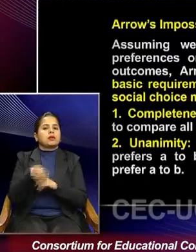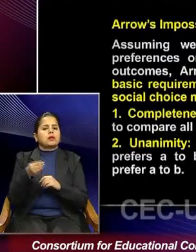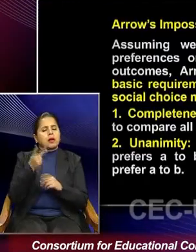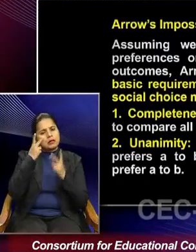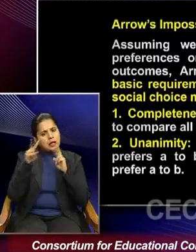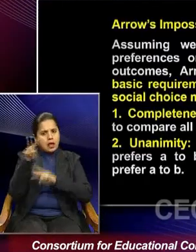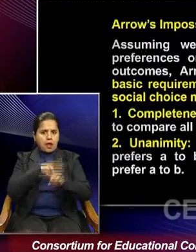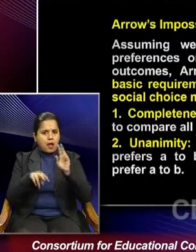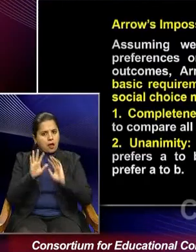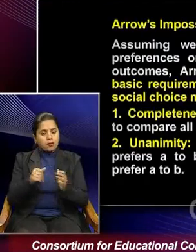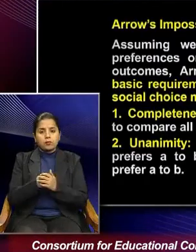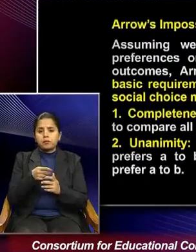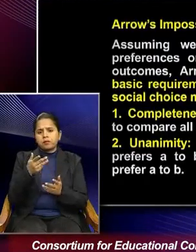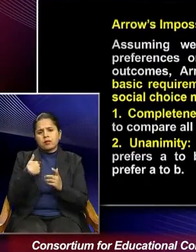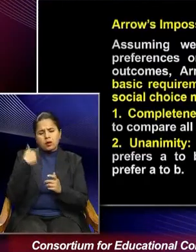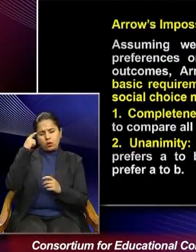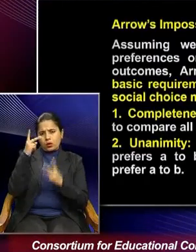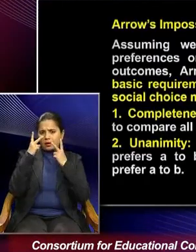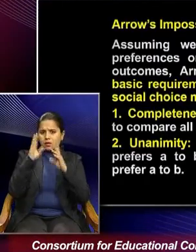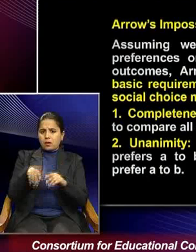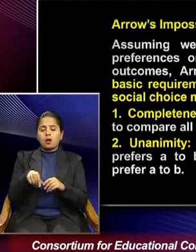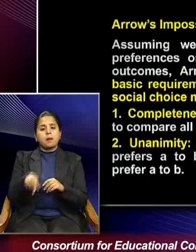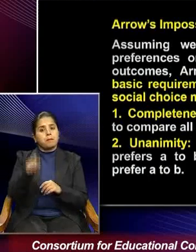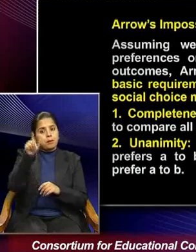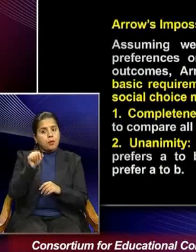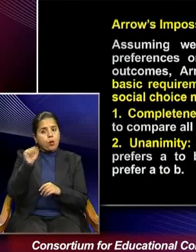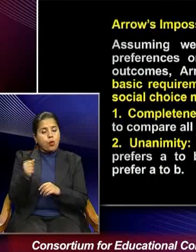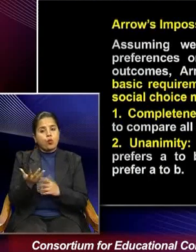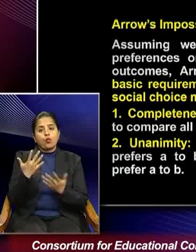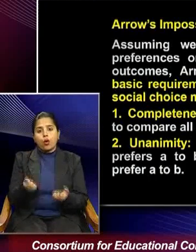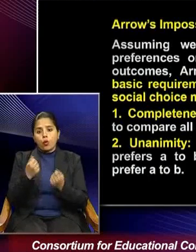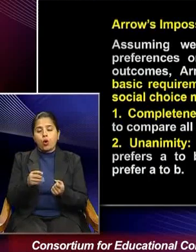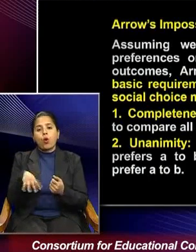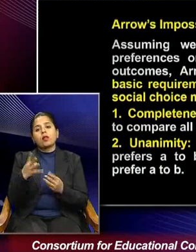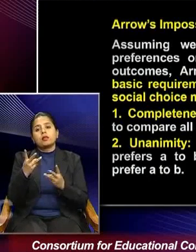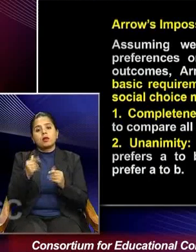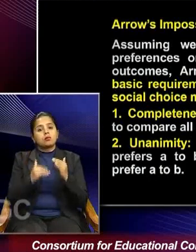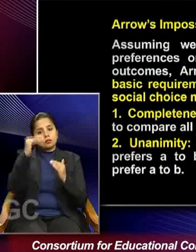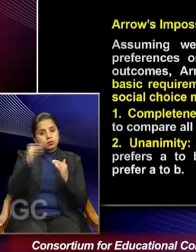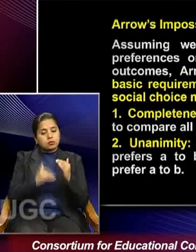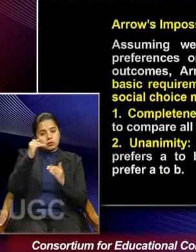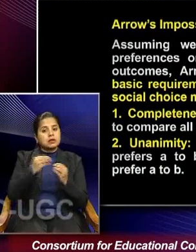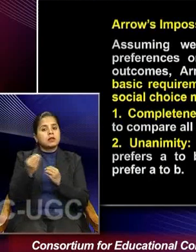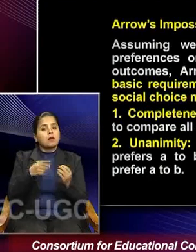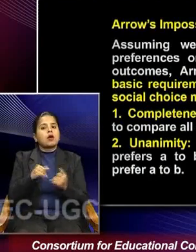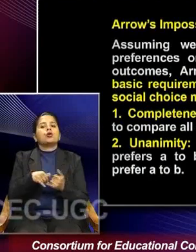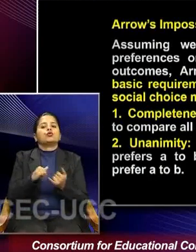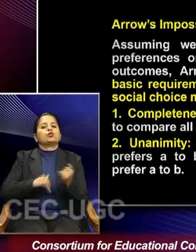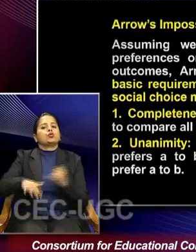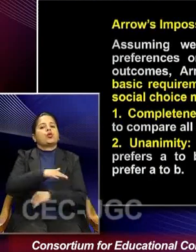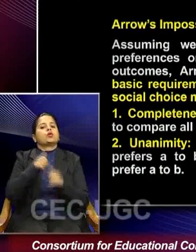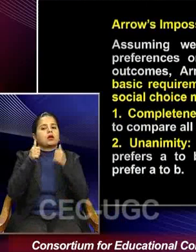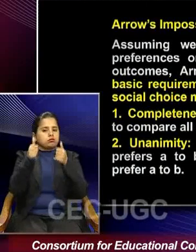things. Assuming we know that individual preferences are ranking over certain social